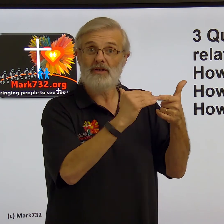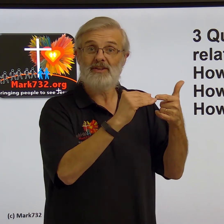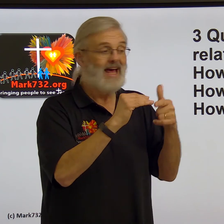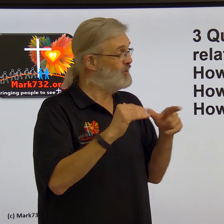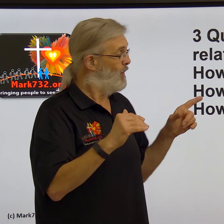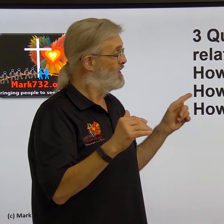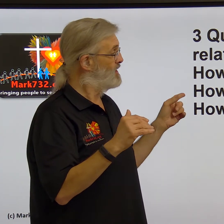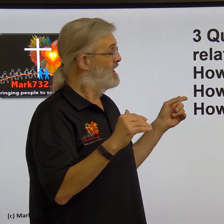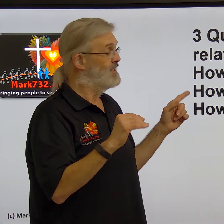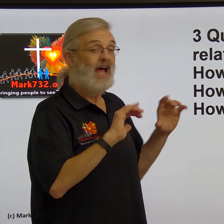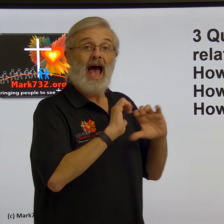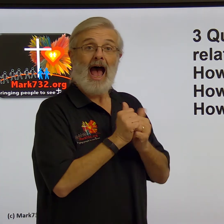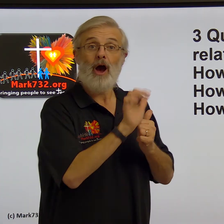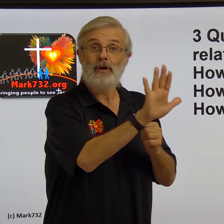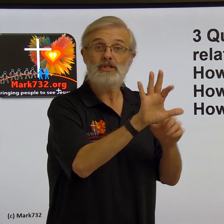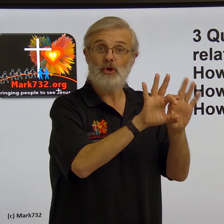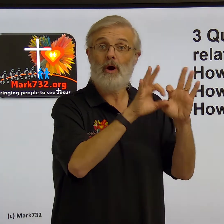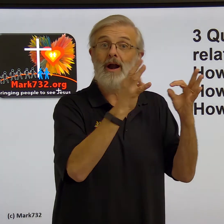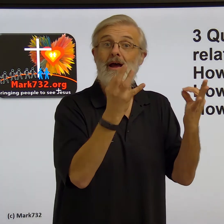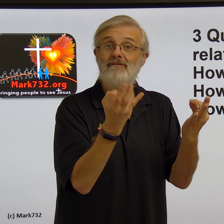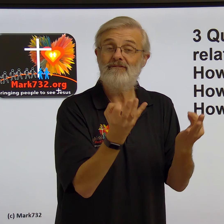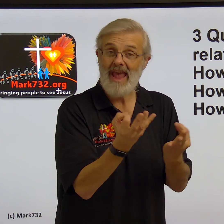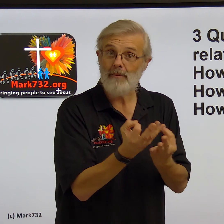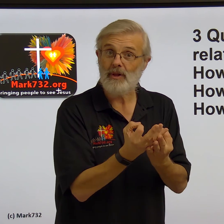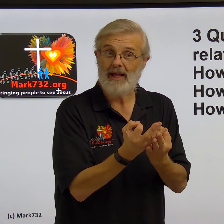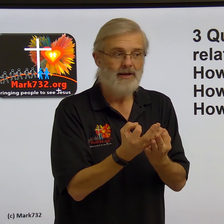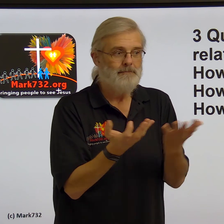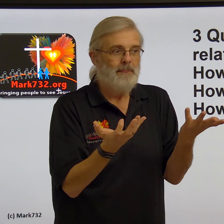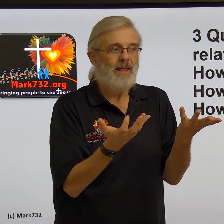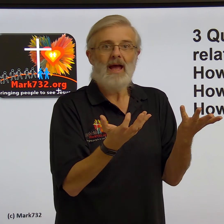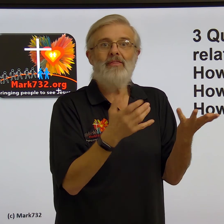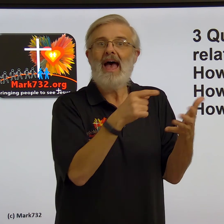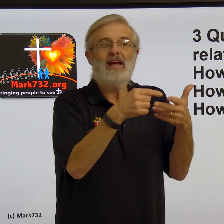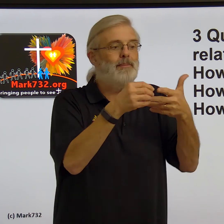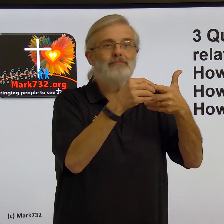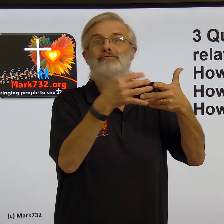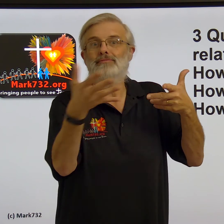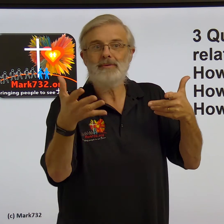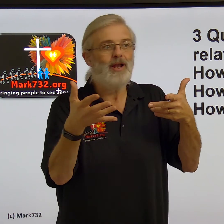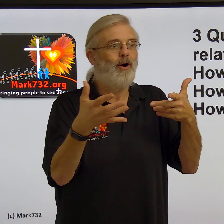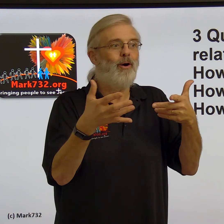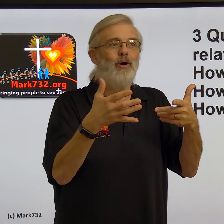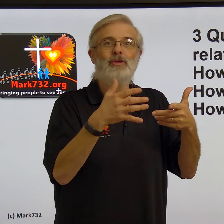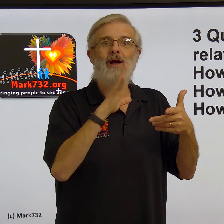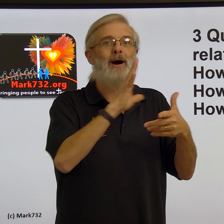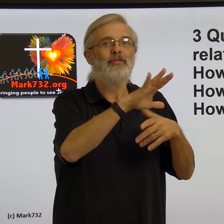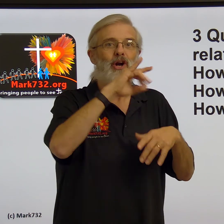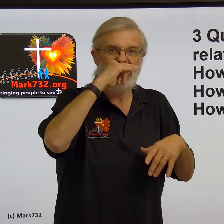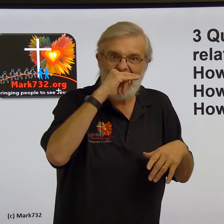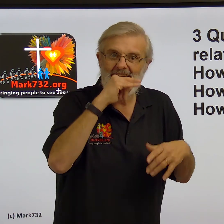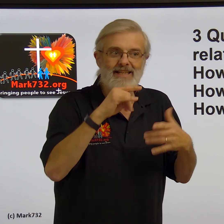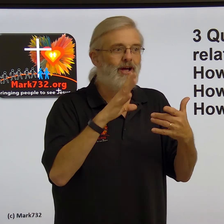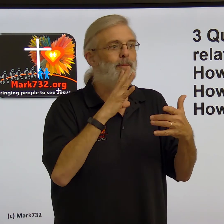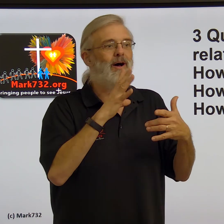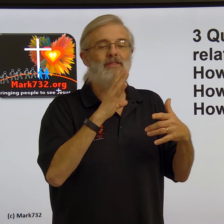the next question is how is your family and that can be you know talk about their kids talk about their